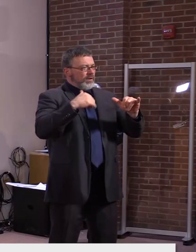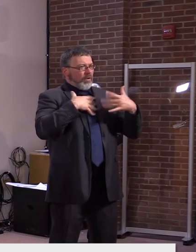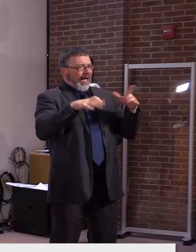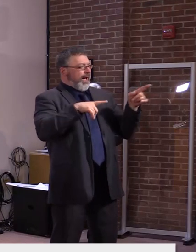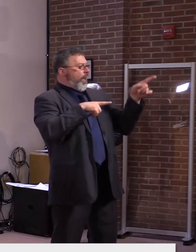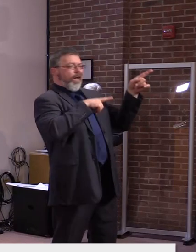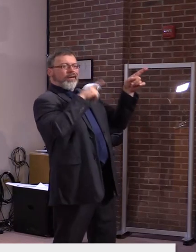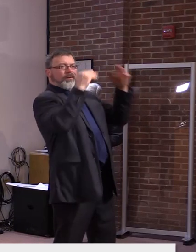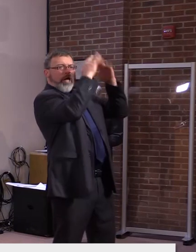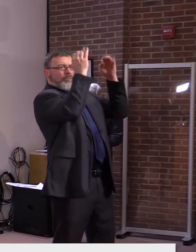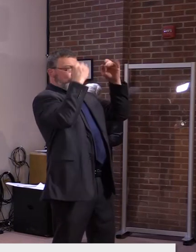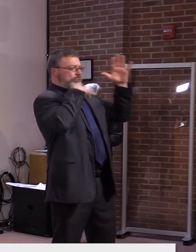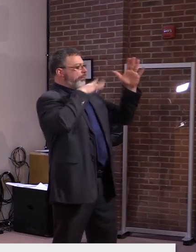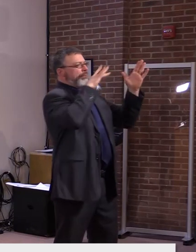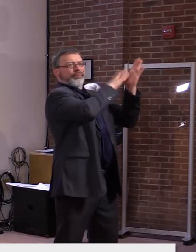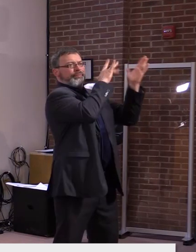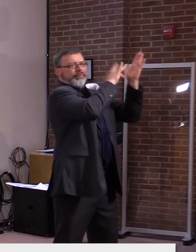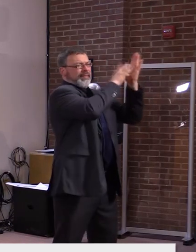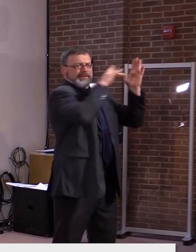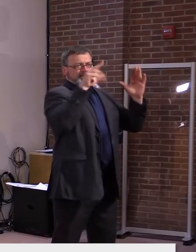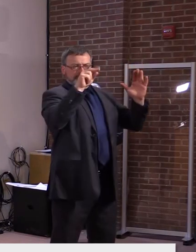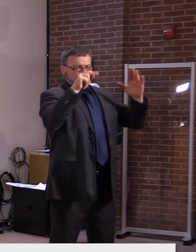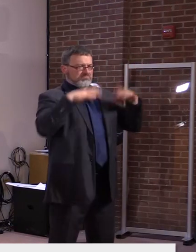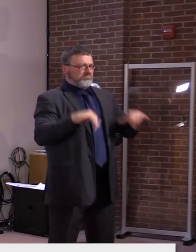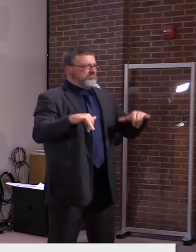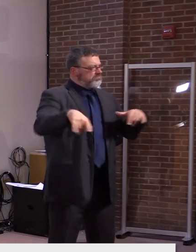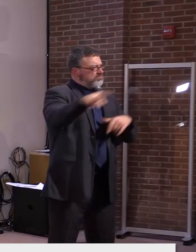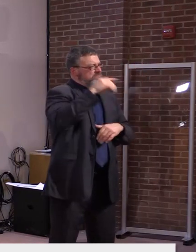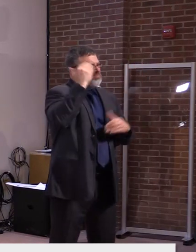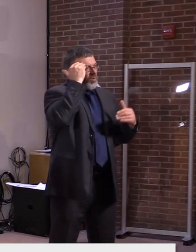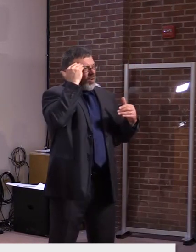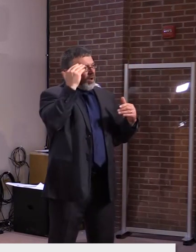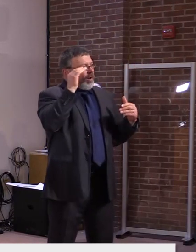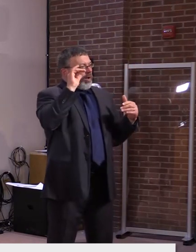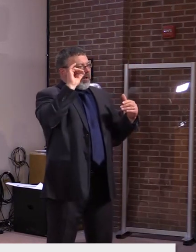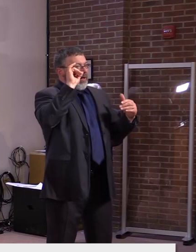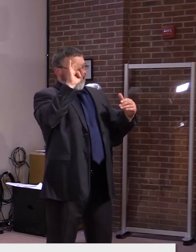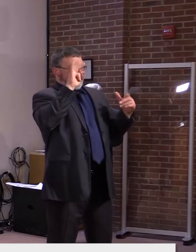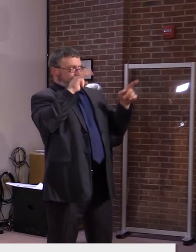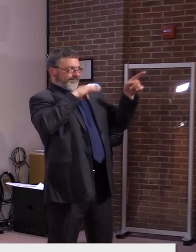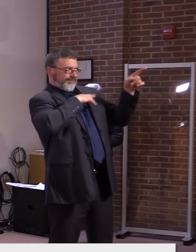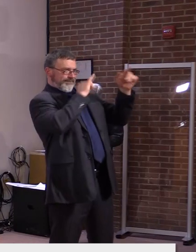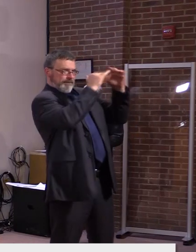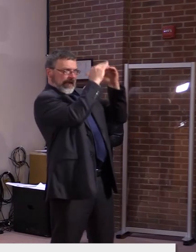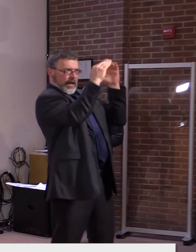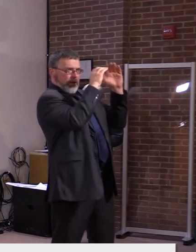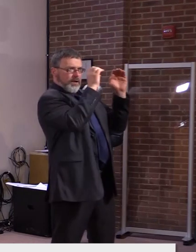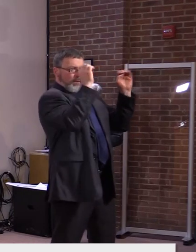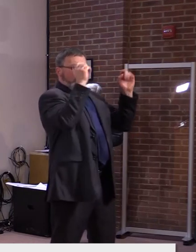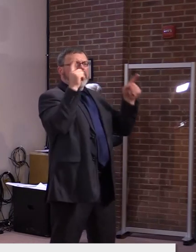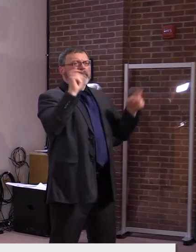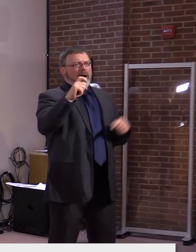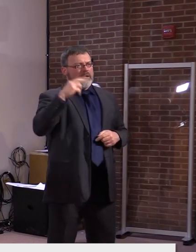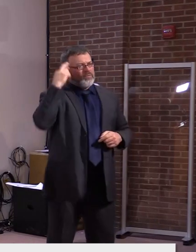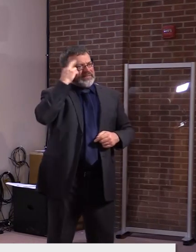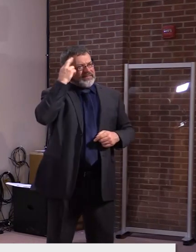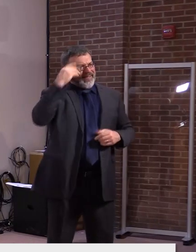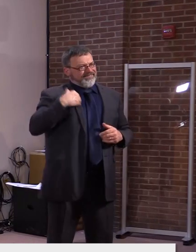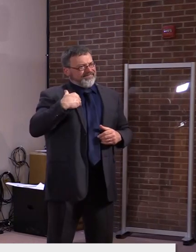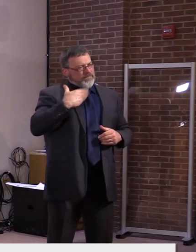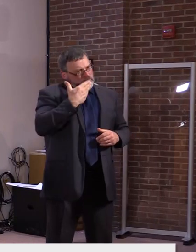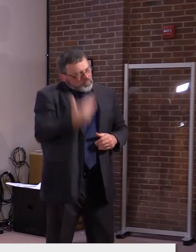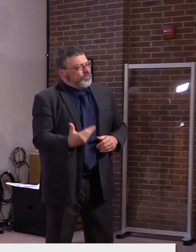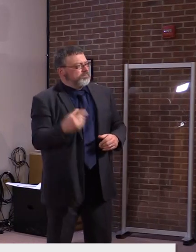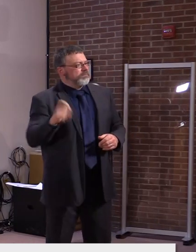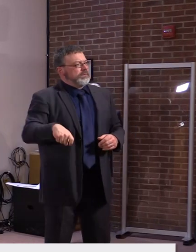and it should be used appropriately. Now, there's a time and a place for a state of emergency, and I